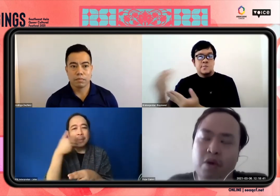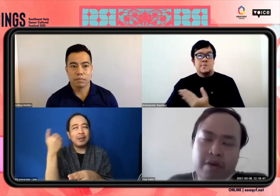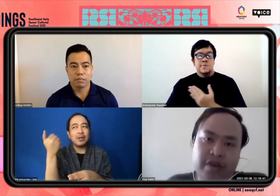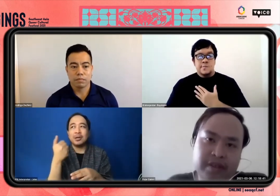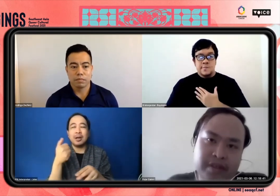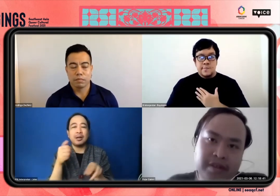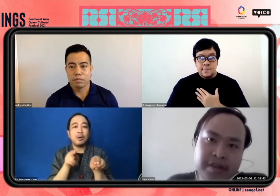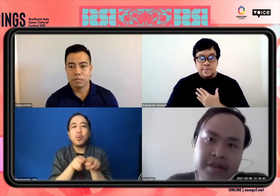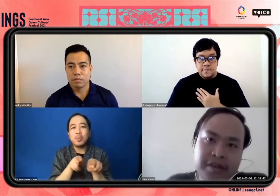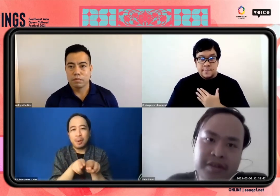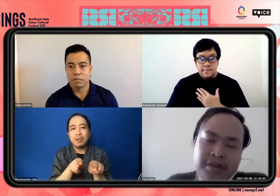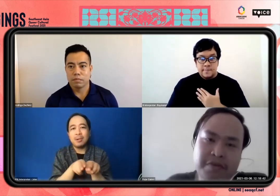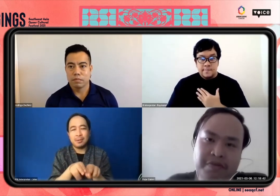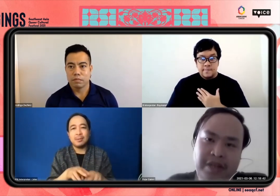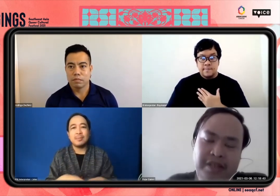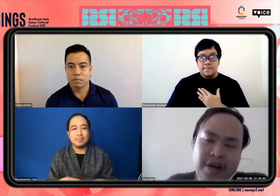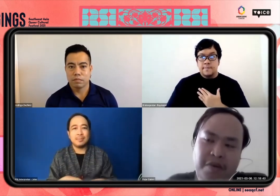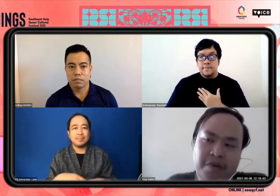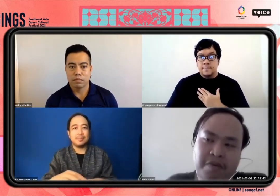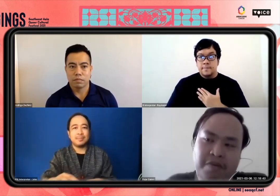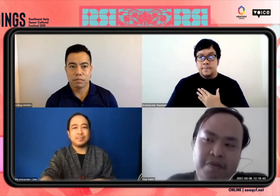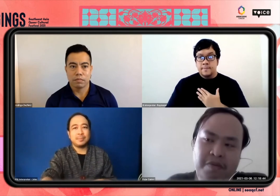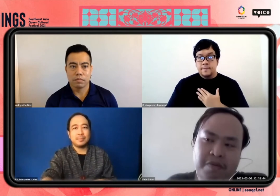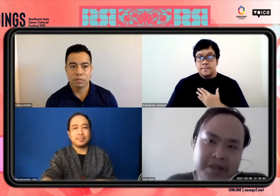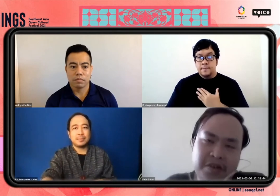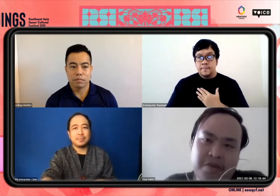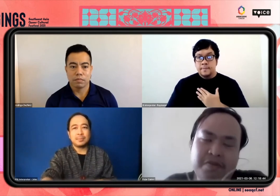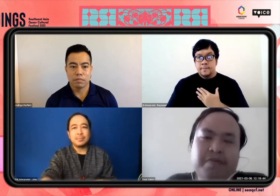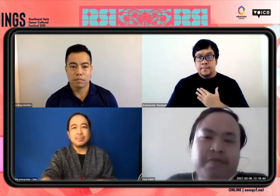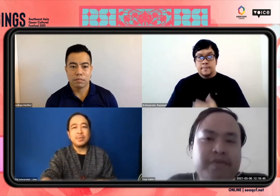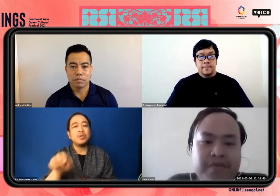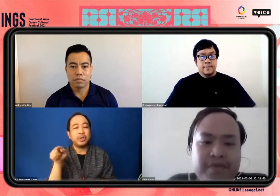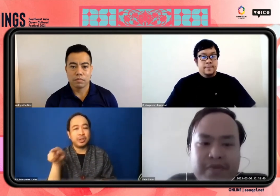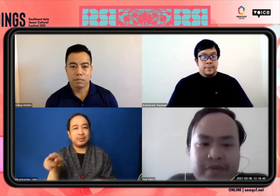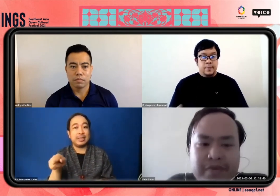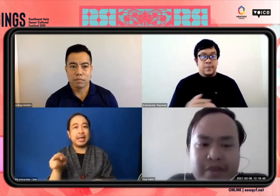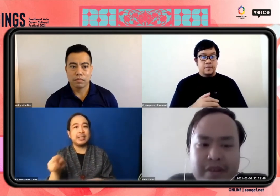for all of us. So that's how my writing has changed.